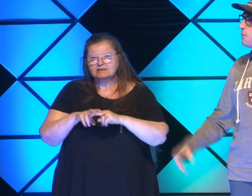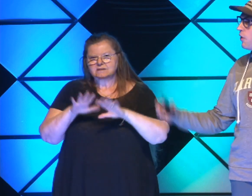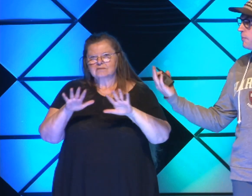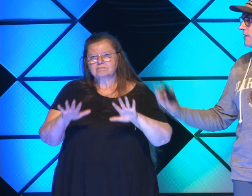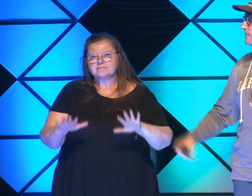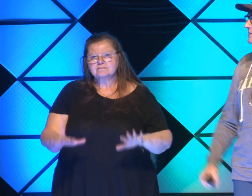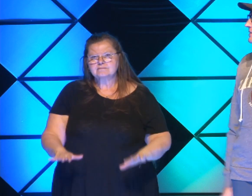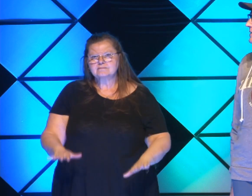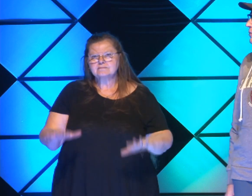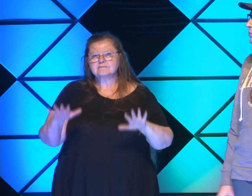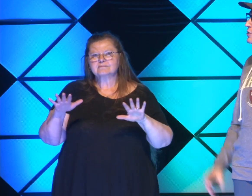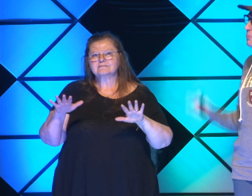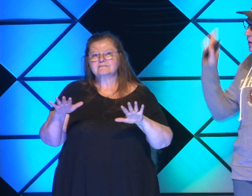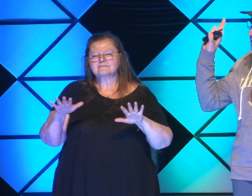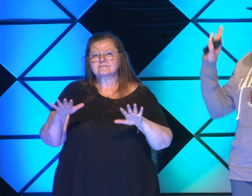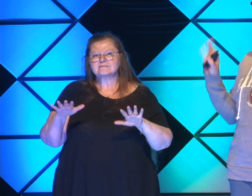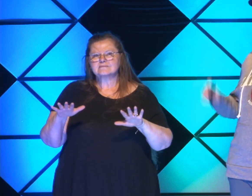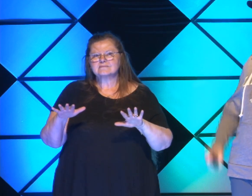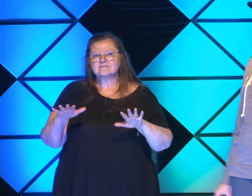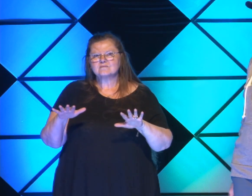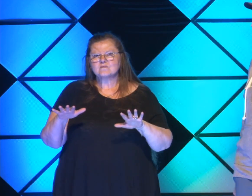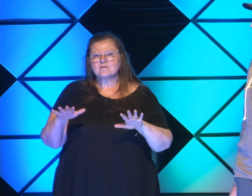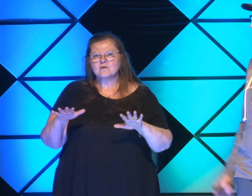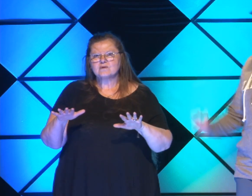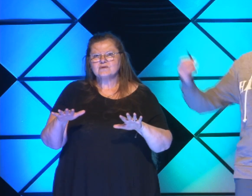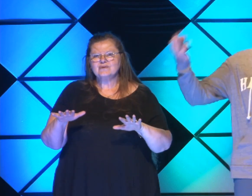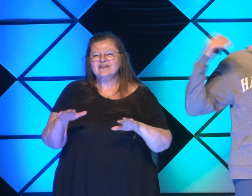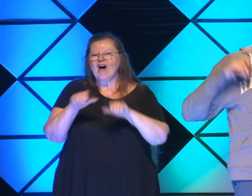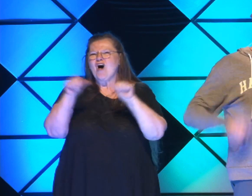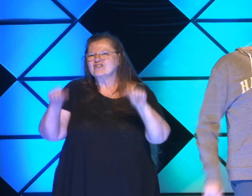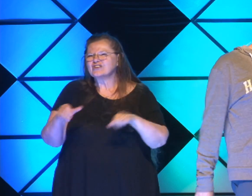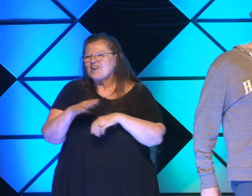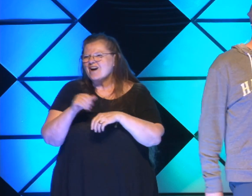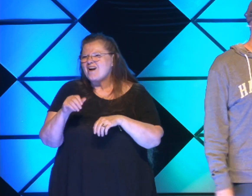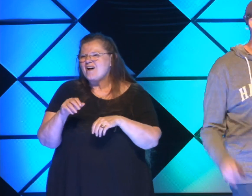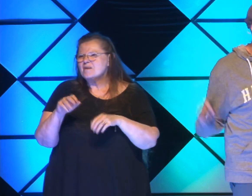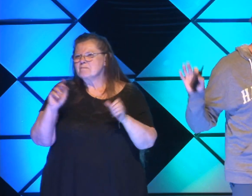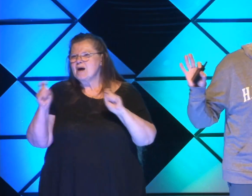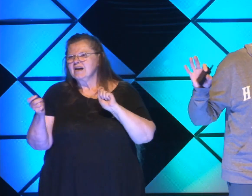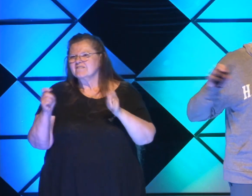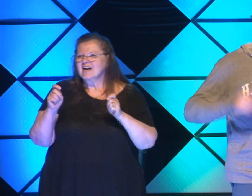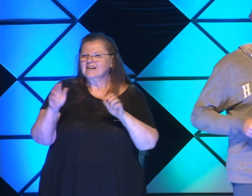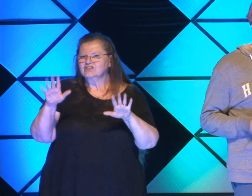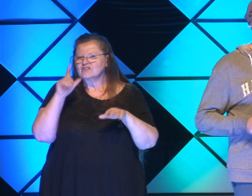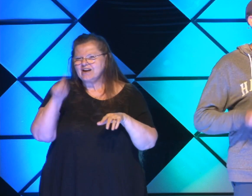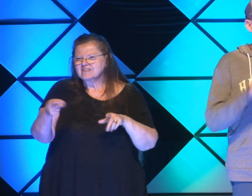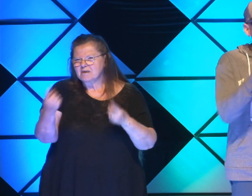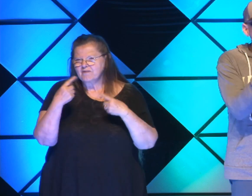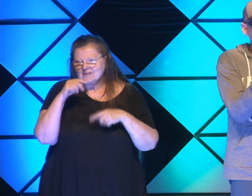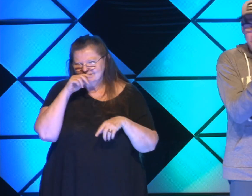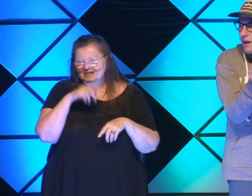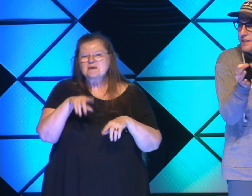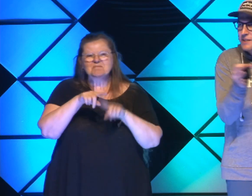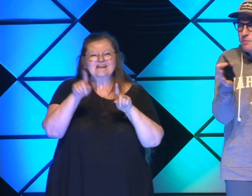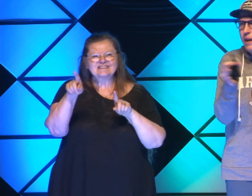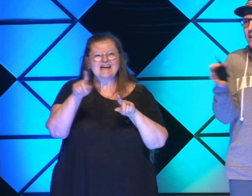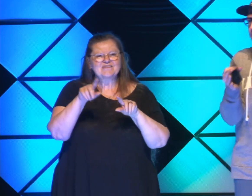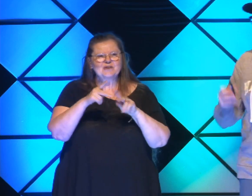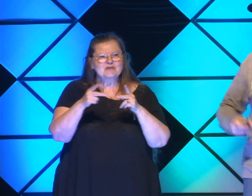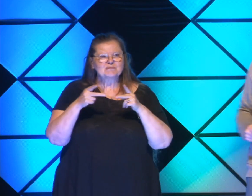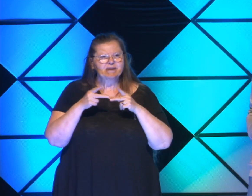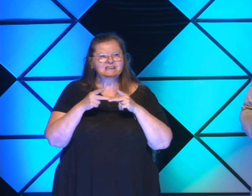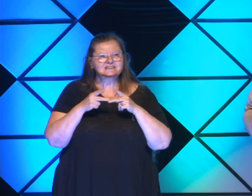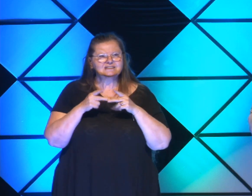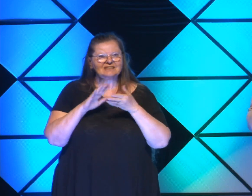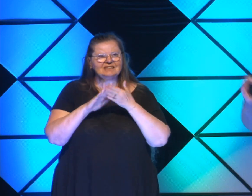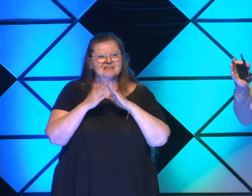have your moment. We'll do a modified altar call. We won't make you come forward or anything like that. But just make your space a space of